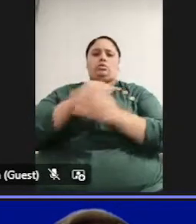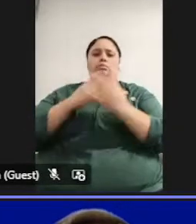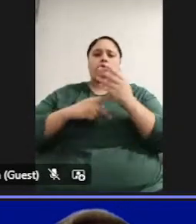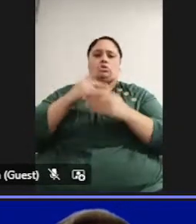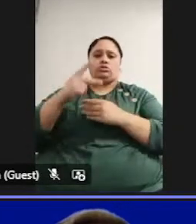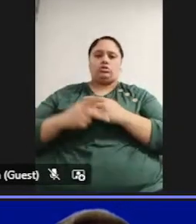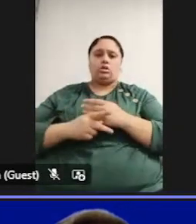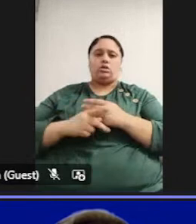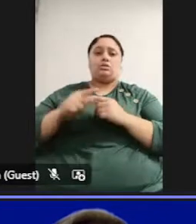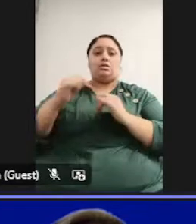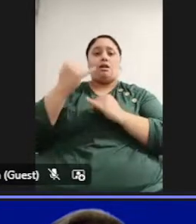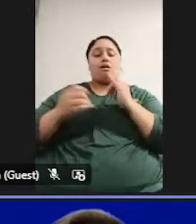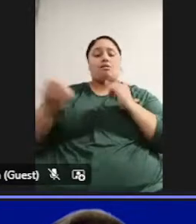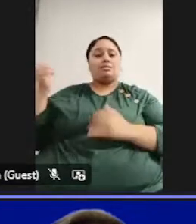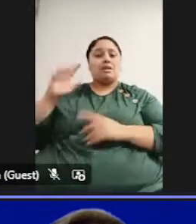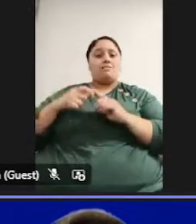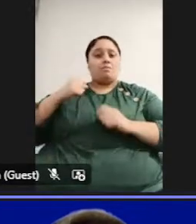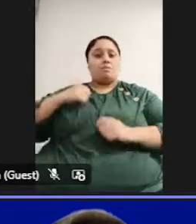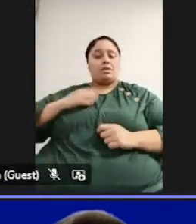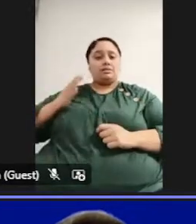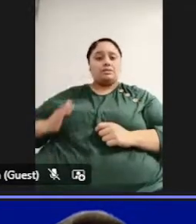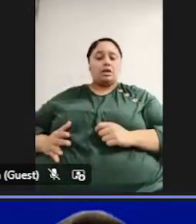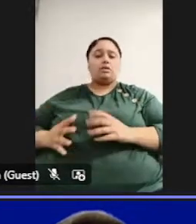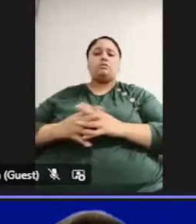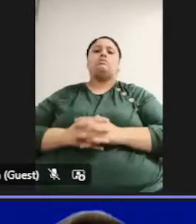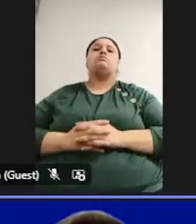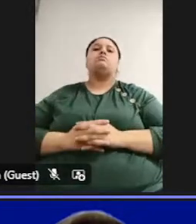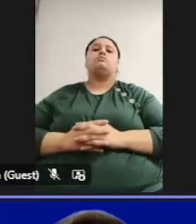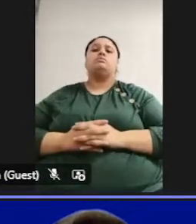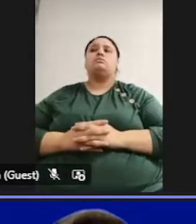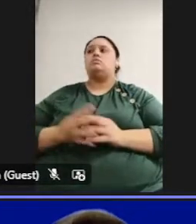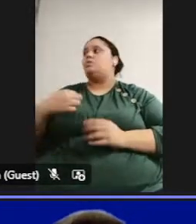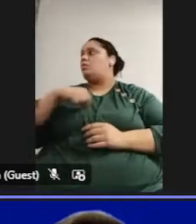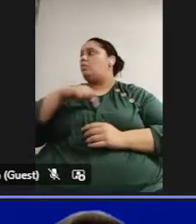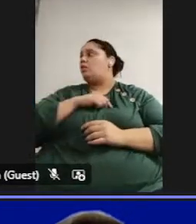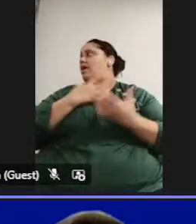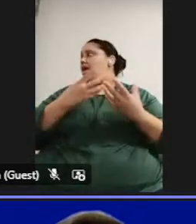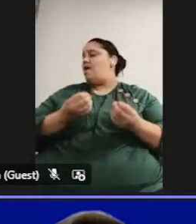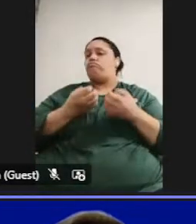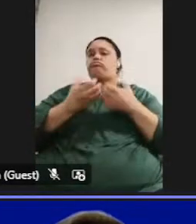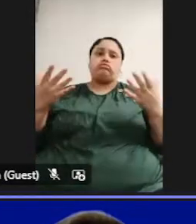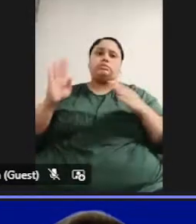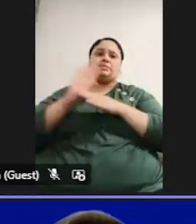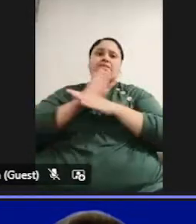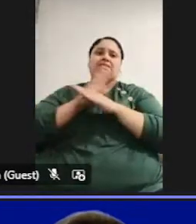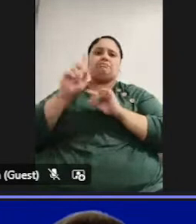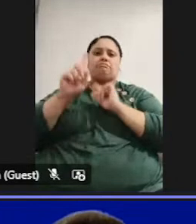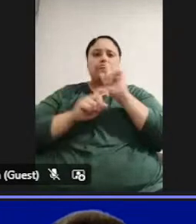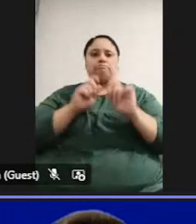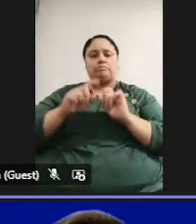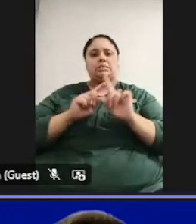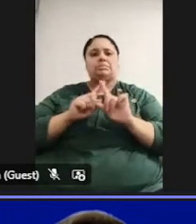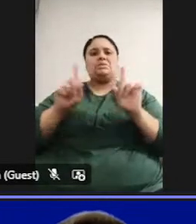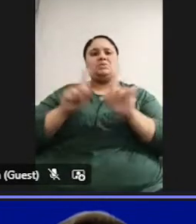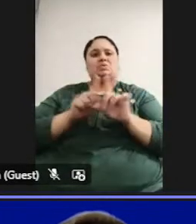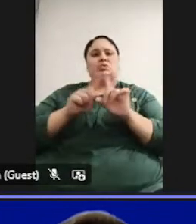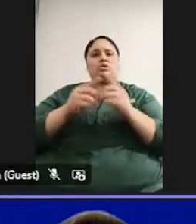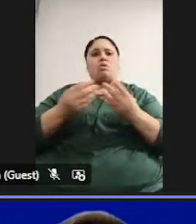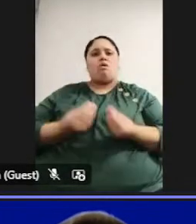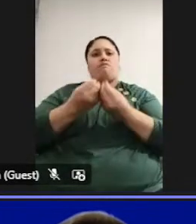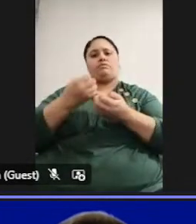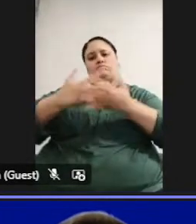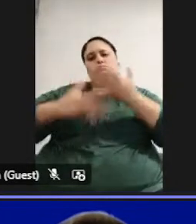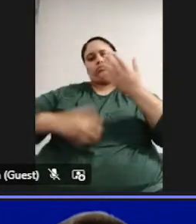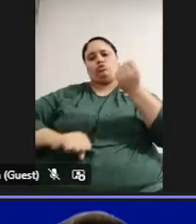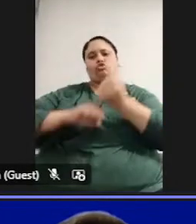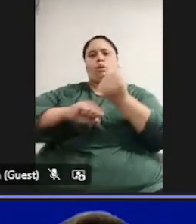from our side. Is we are inundated with business queries, but also offers of support, and then